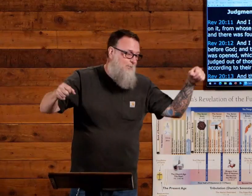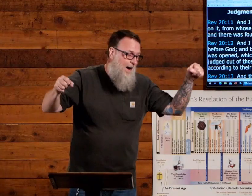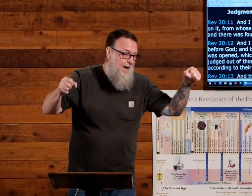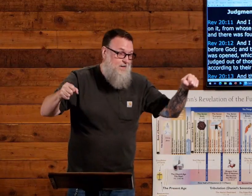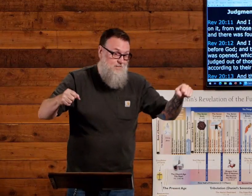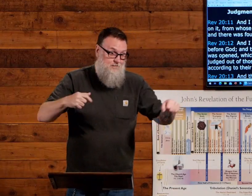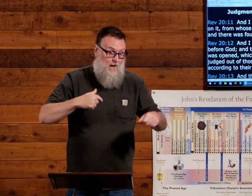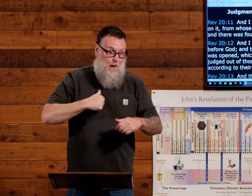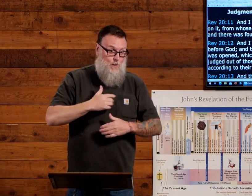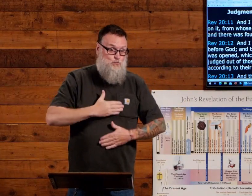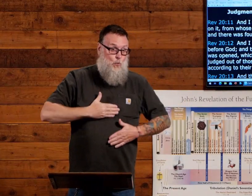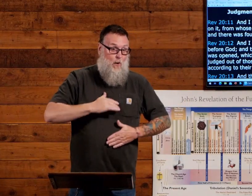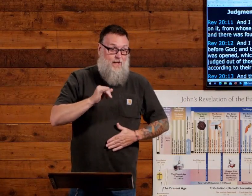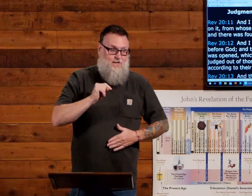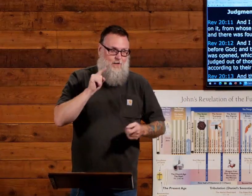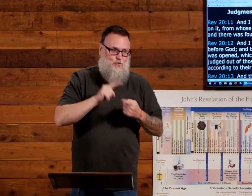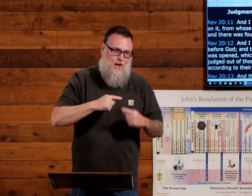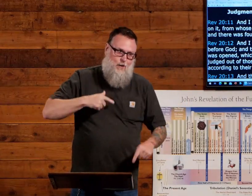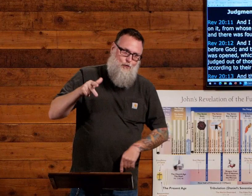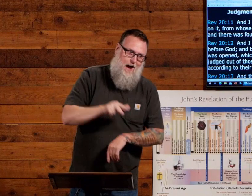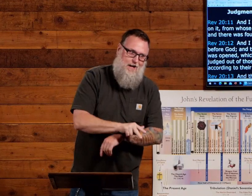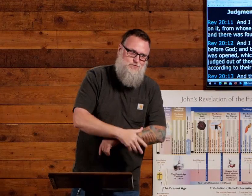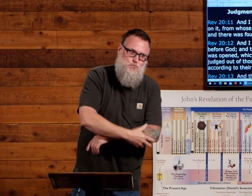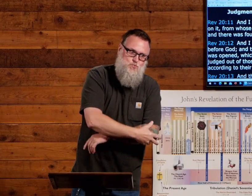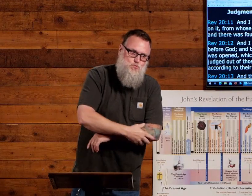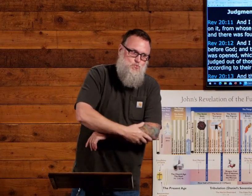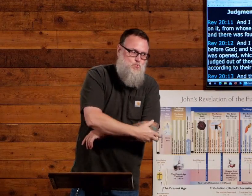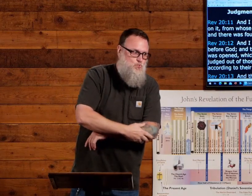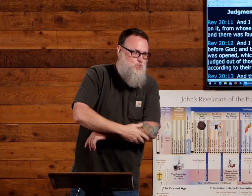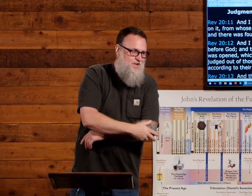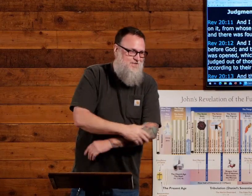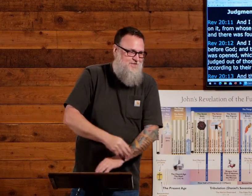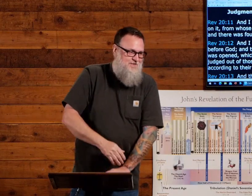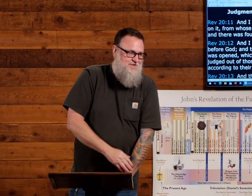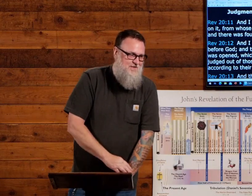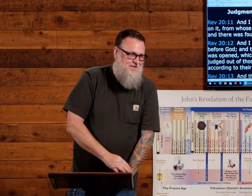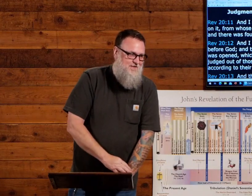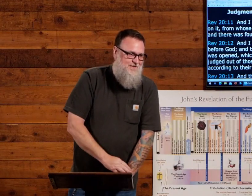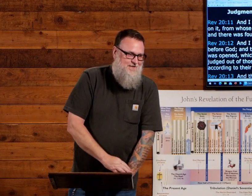The car, my motorcycle, all that stuff, those things that I enjoy riding, and even got hurt on.